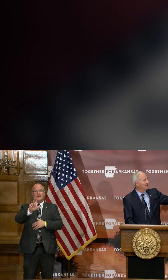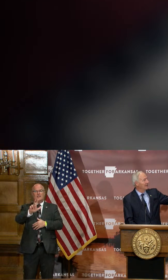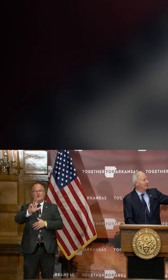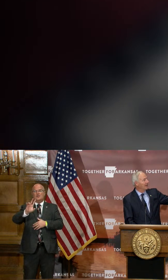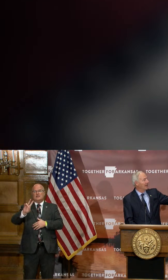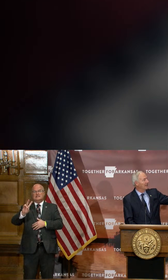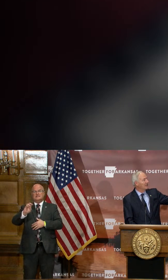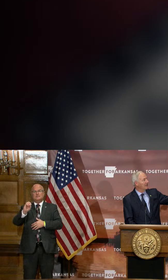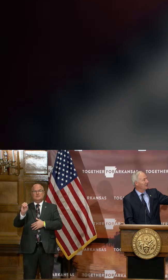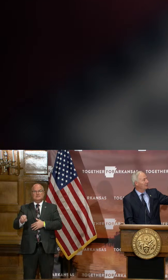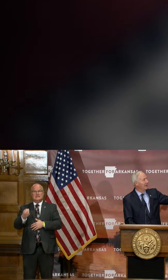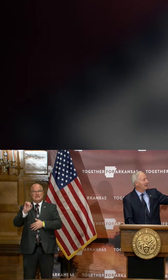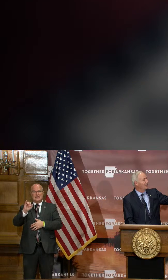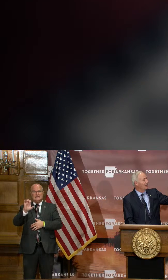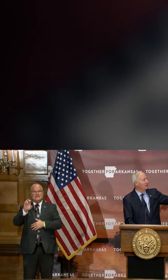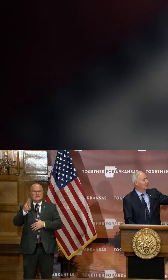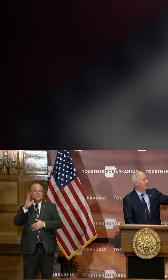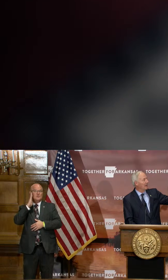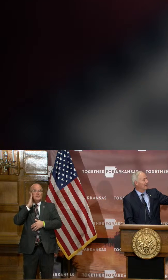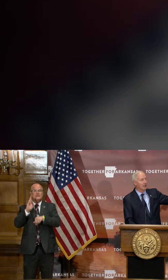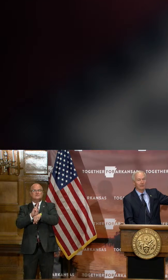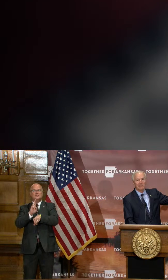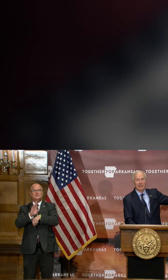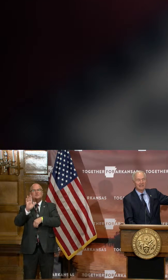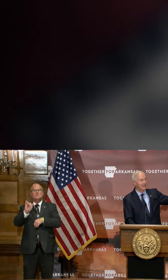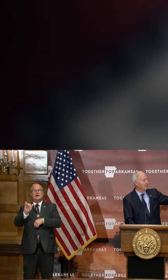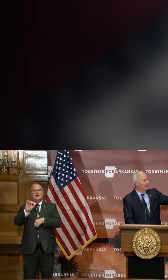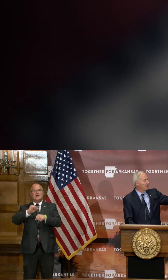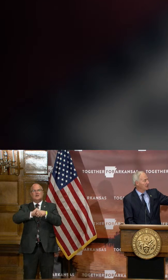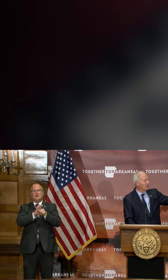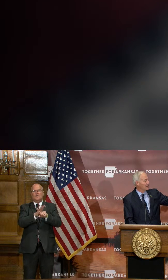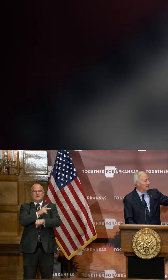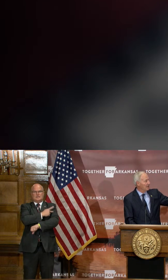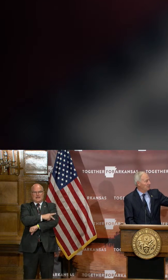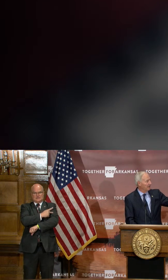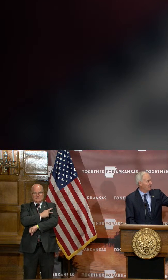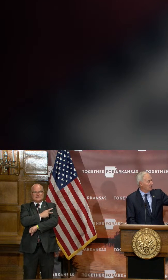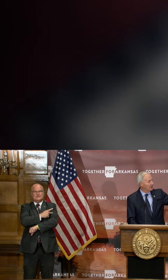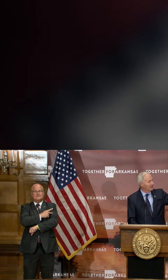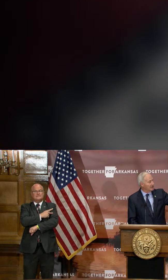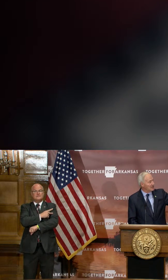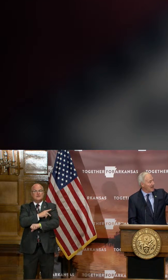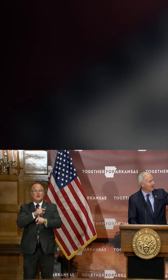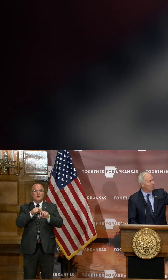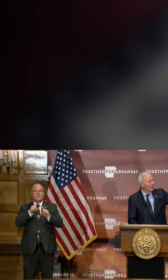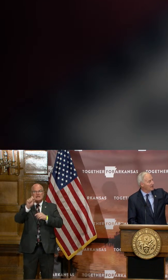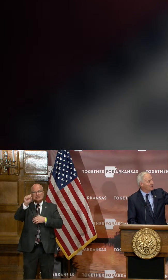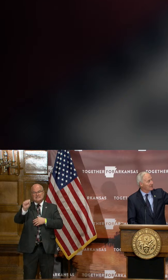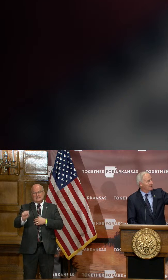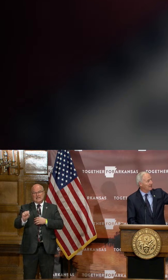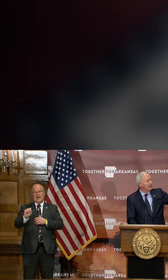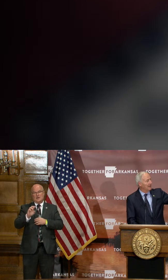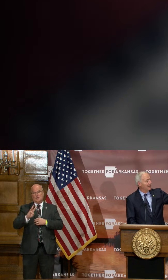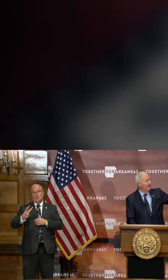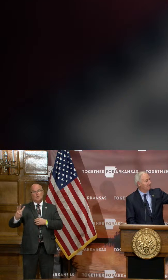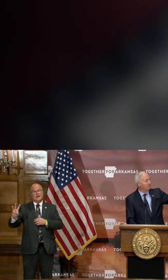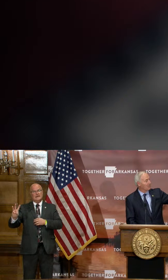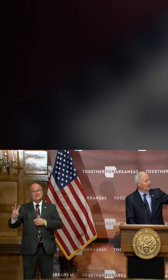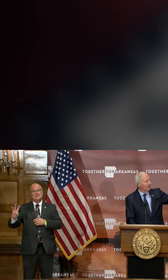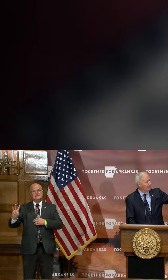37% of our ICU beds are used by COVID-19 patients. But if you look at the Southwest